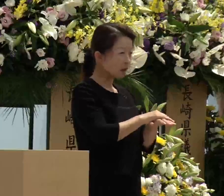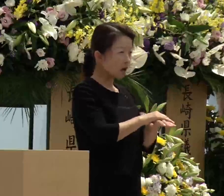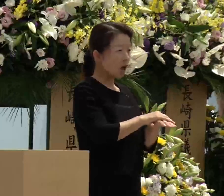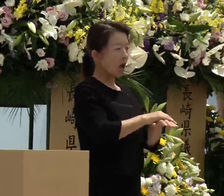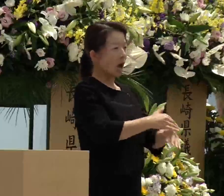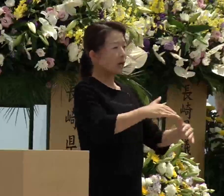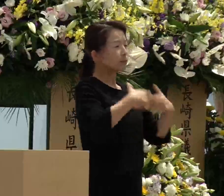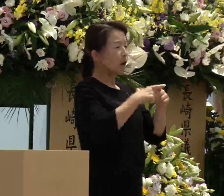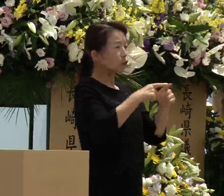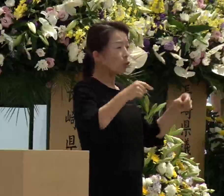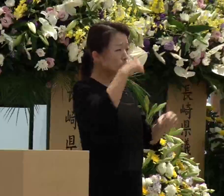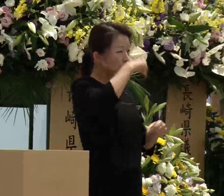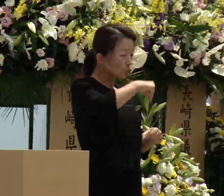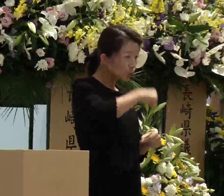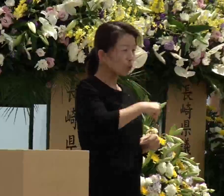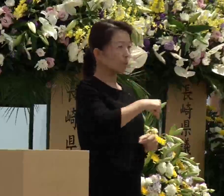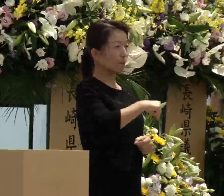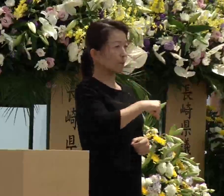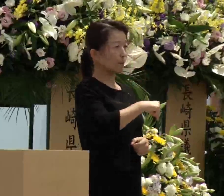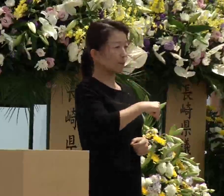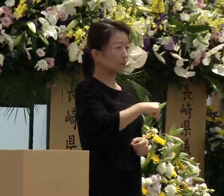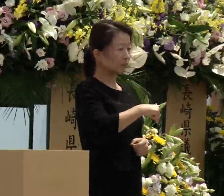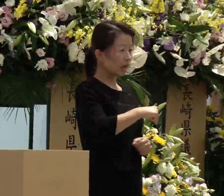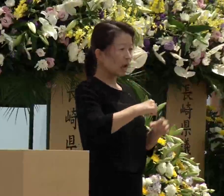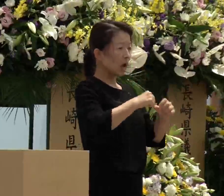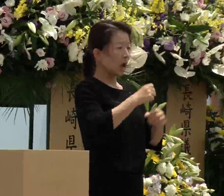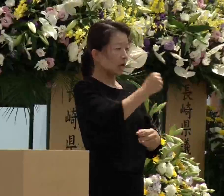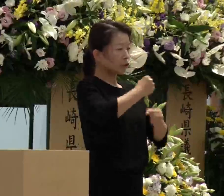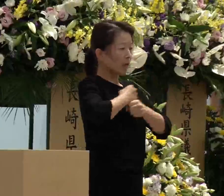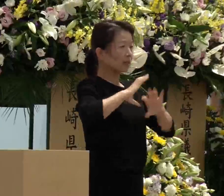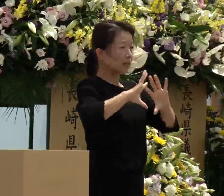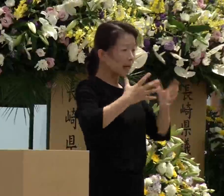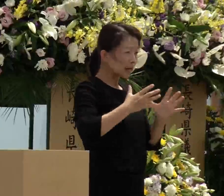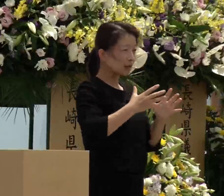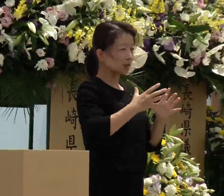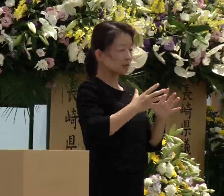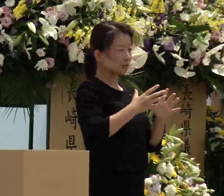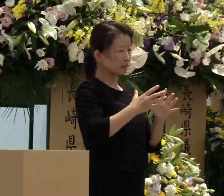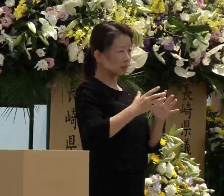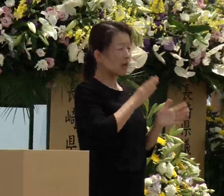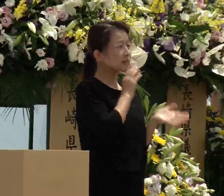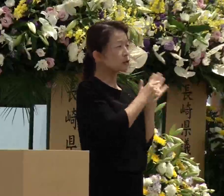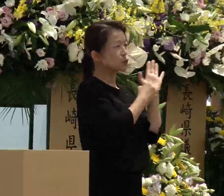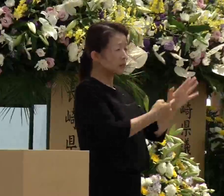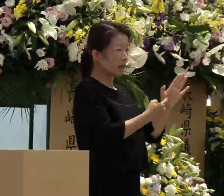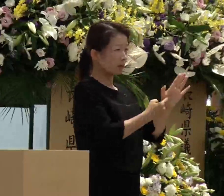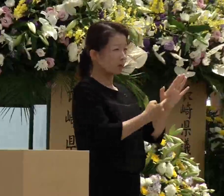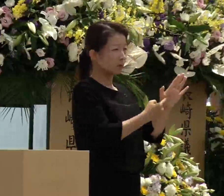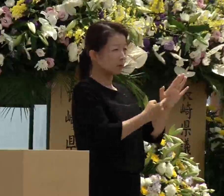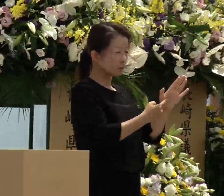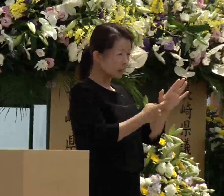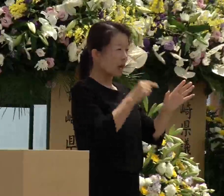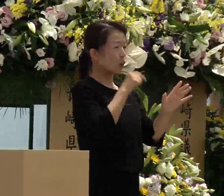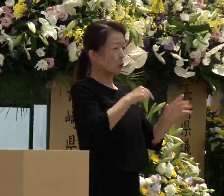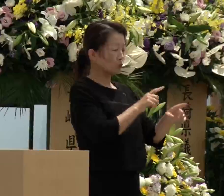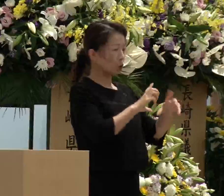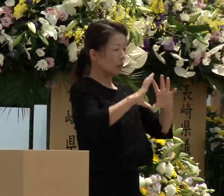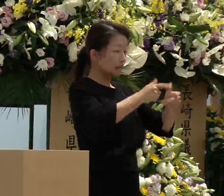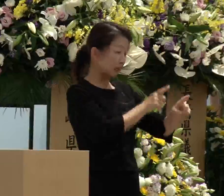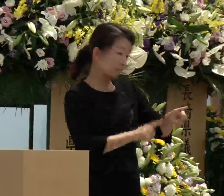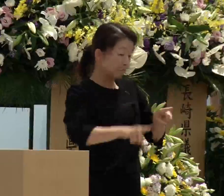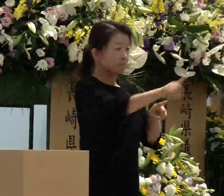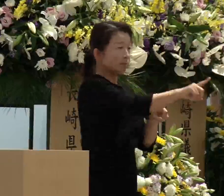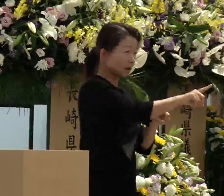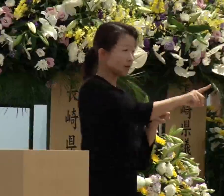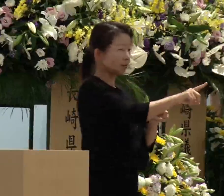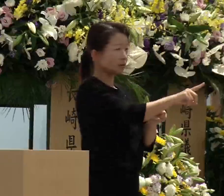I ask the Japanese government once again to make all possible efforts as the only country that has suffered nuclear